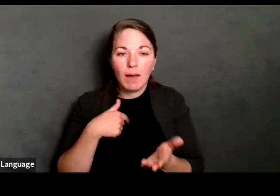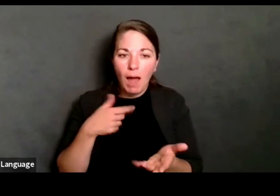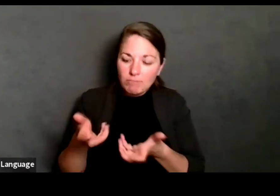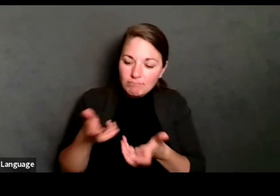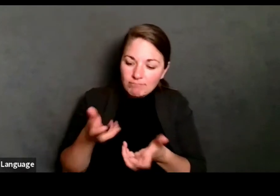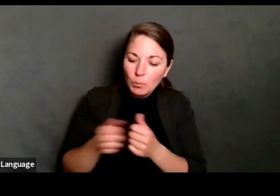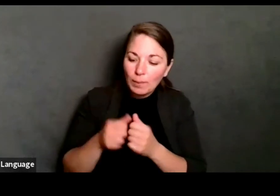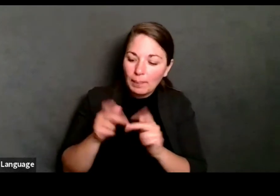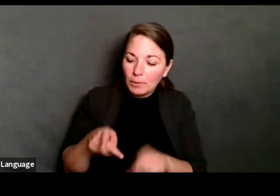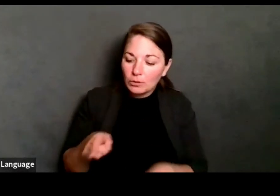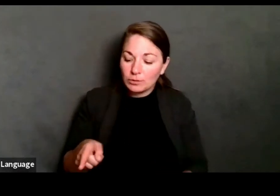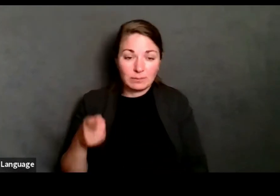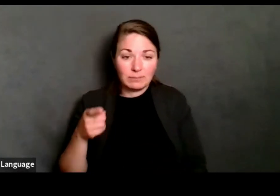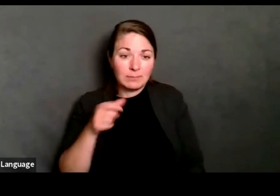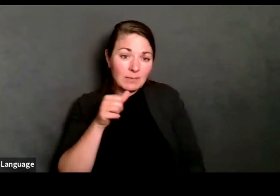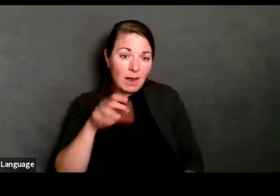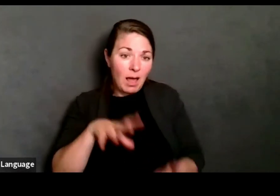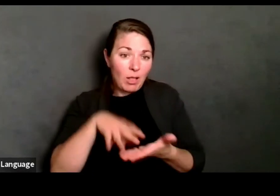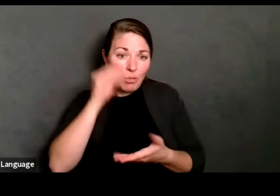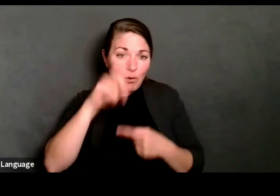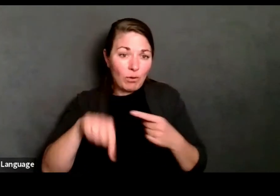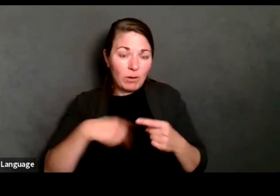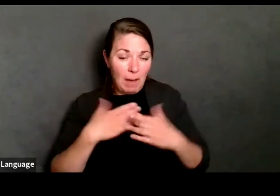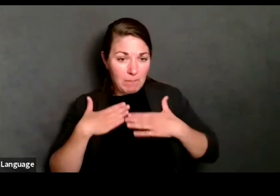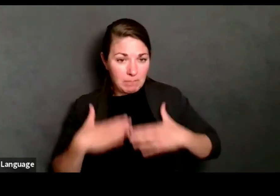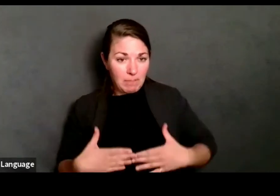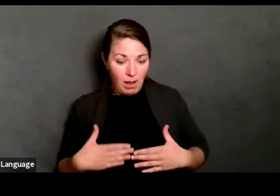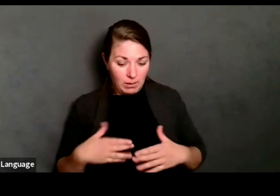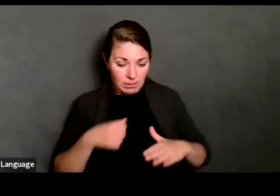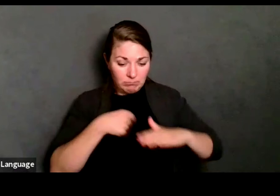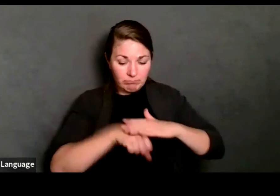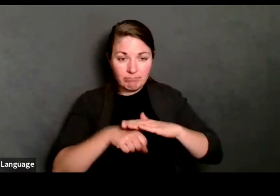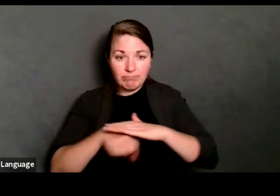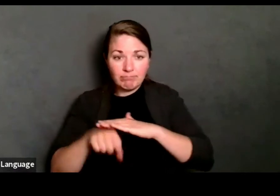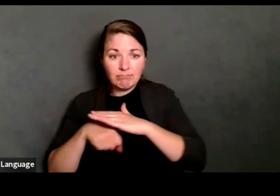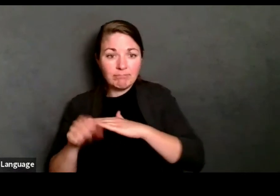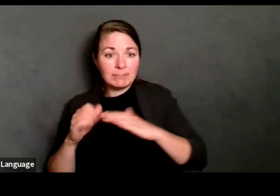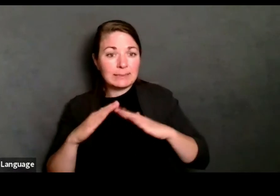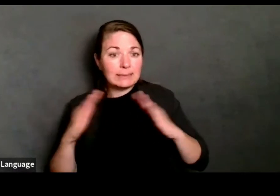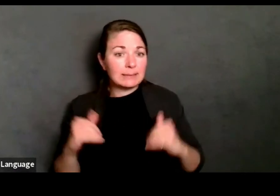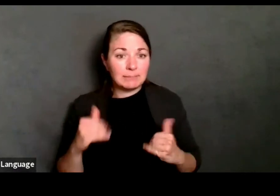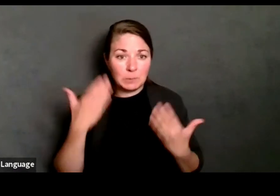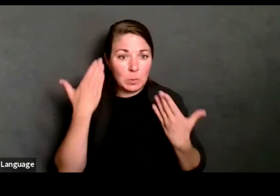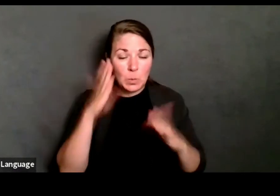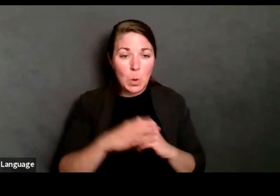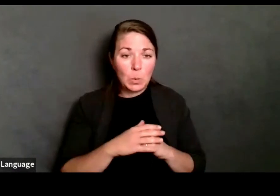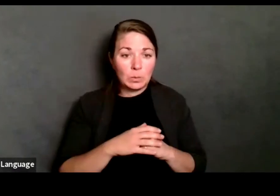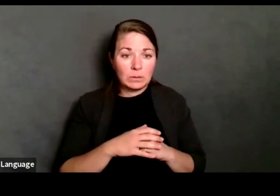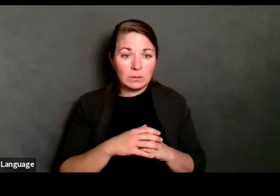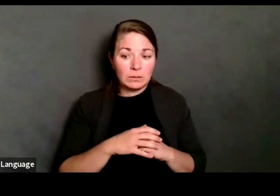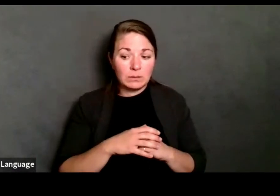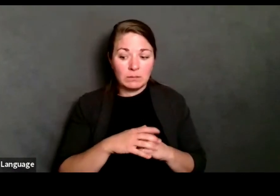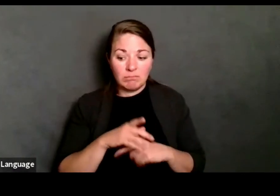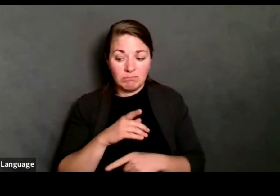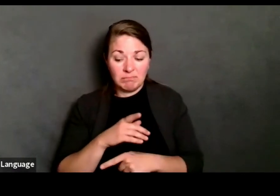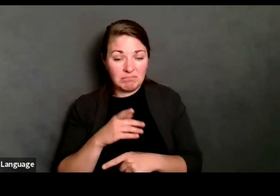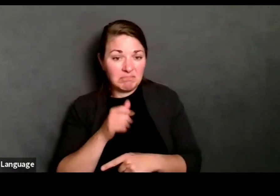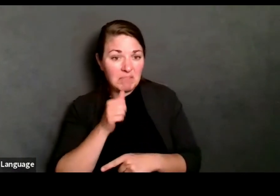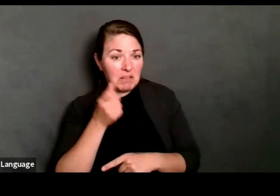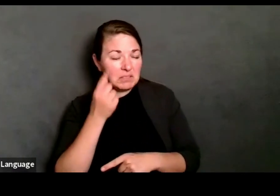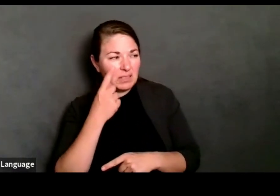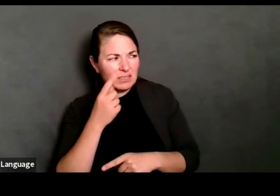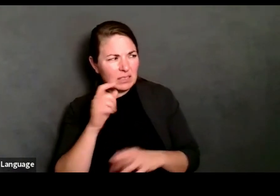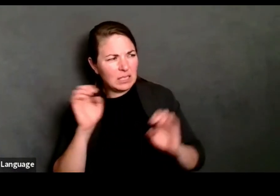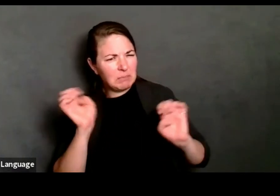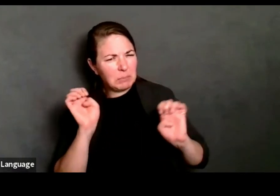with someone who never had the chance to learn how their reproductive system works and therefore doesn't know why they're being offered, for example,